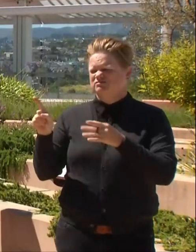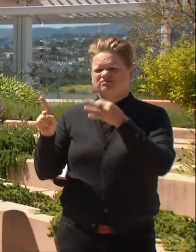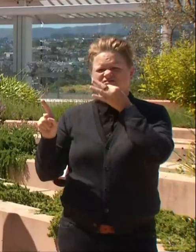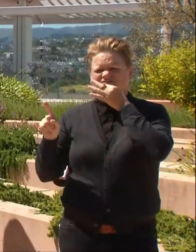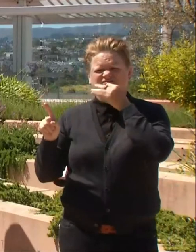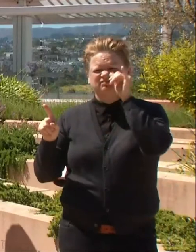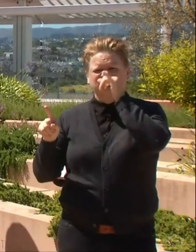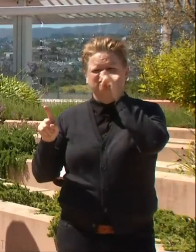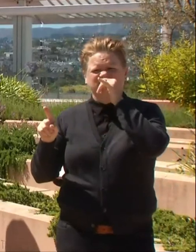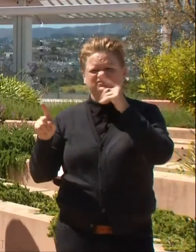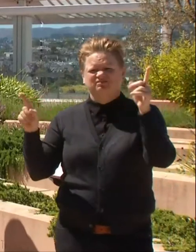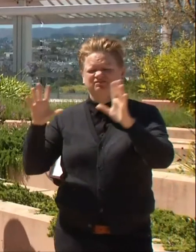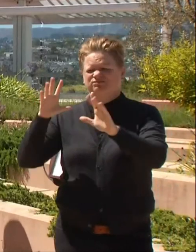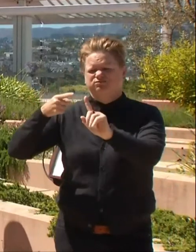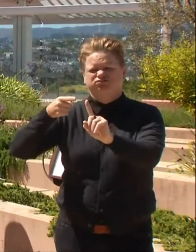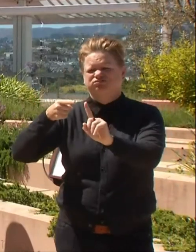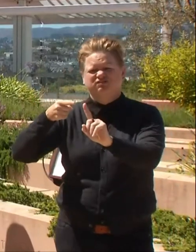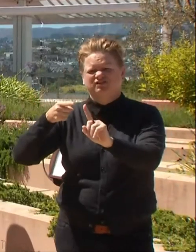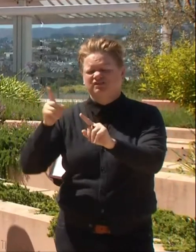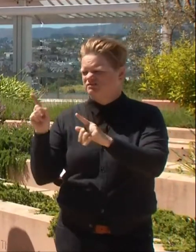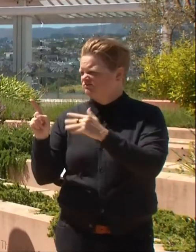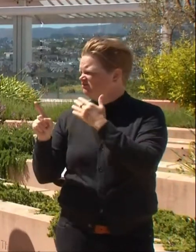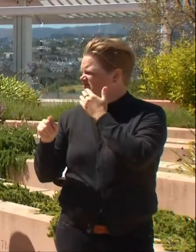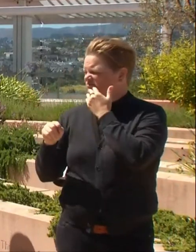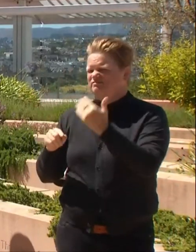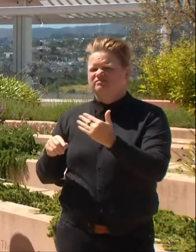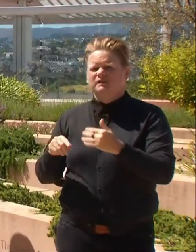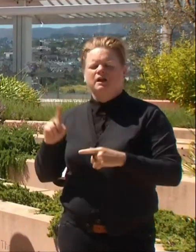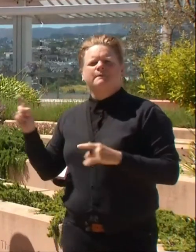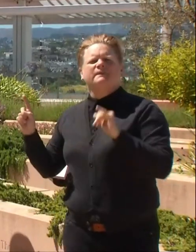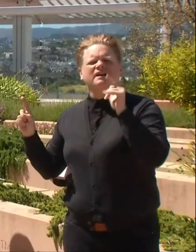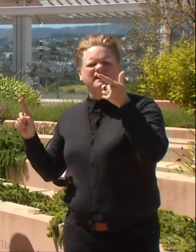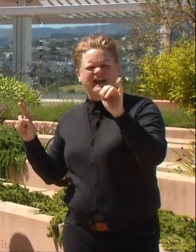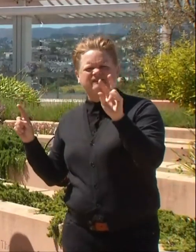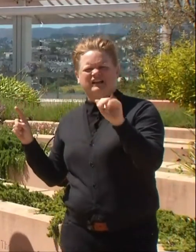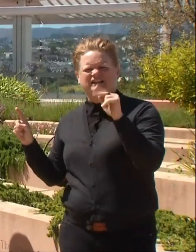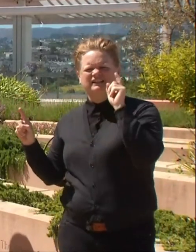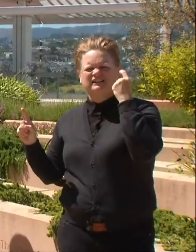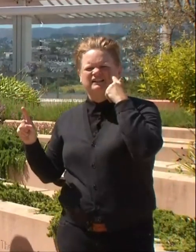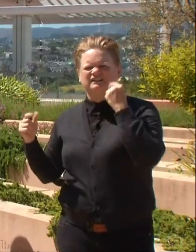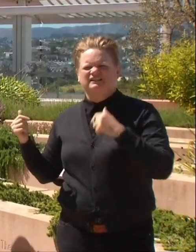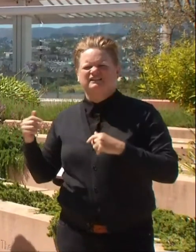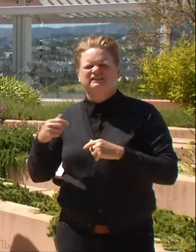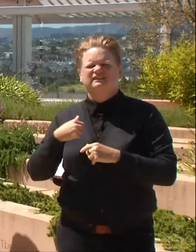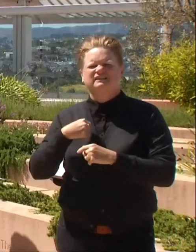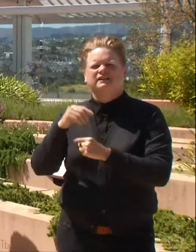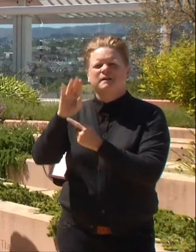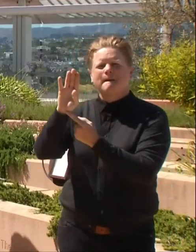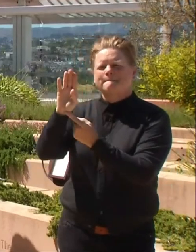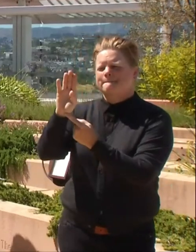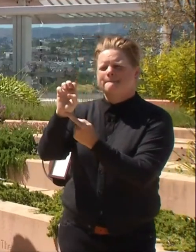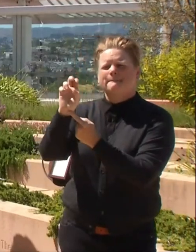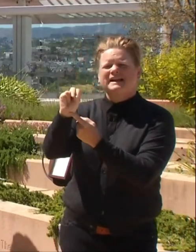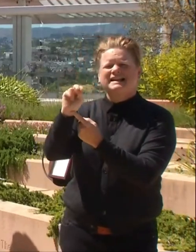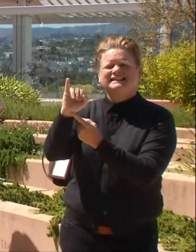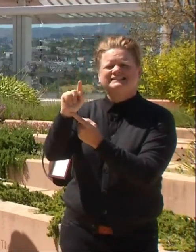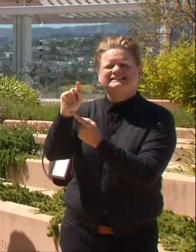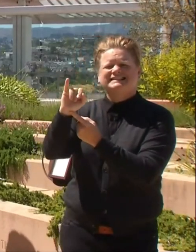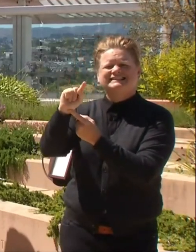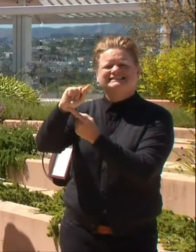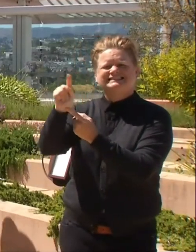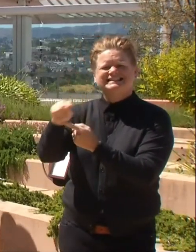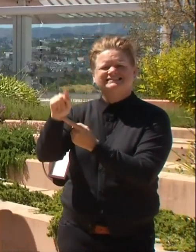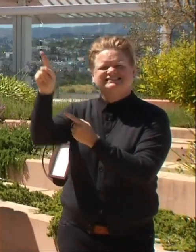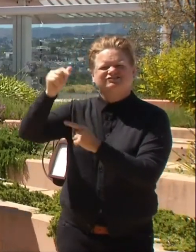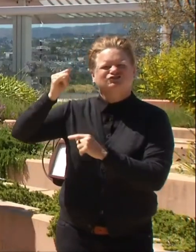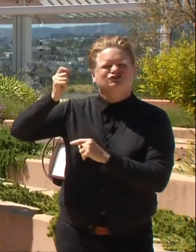that Benitez still is anomalous. He is not in the mainstream of judicial decisions, upholding these laws over and